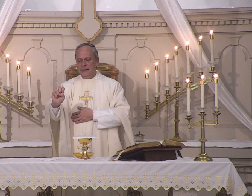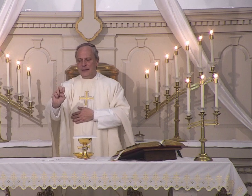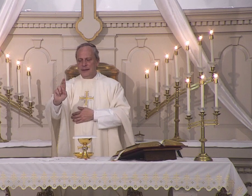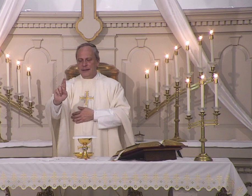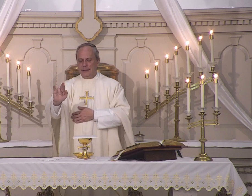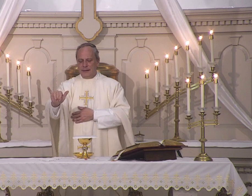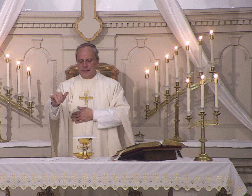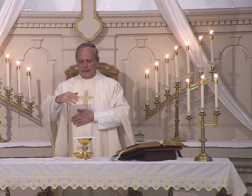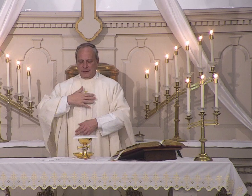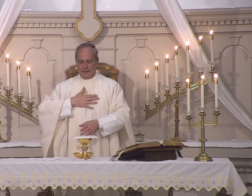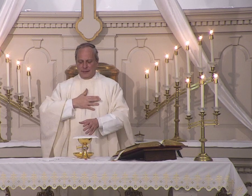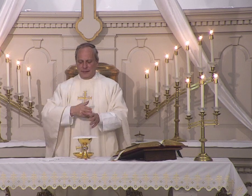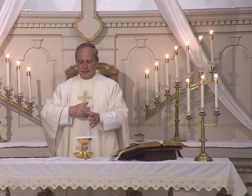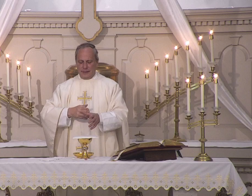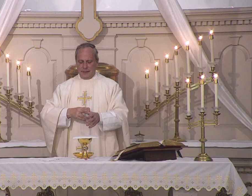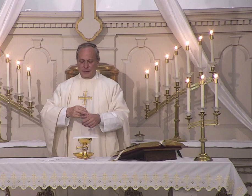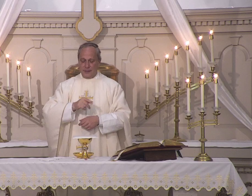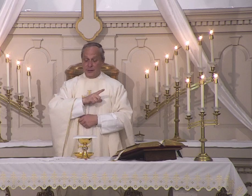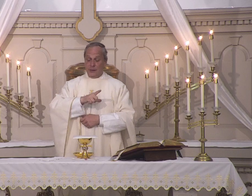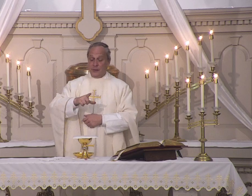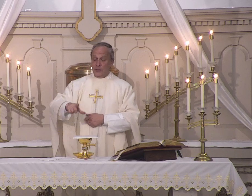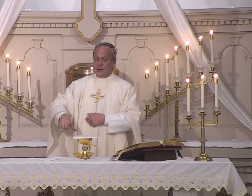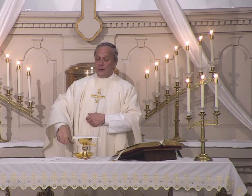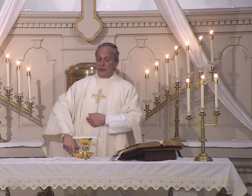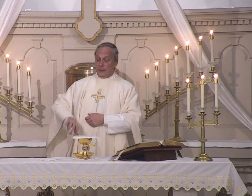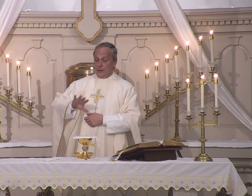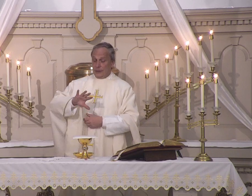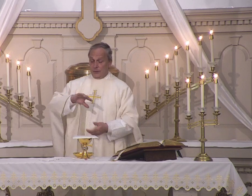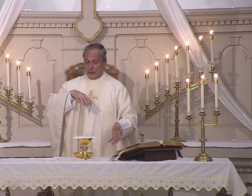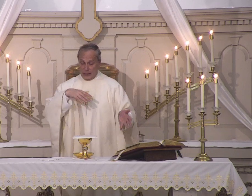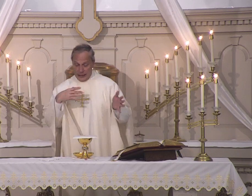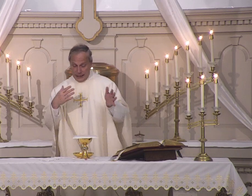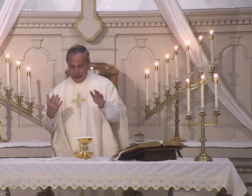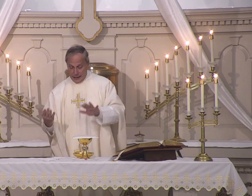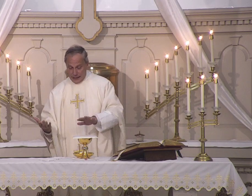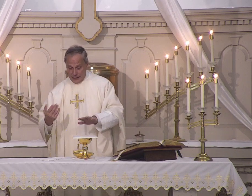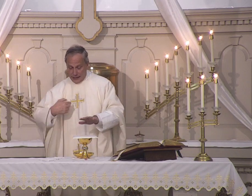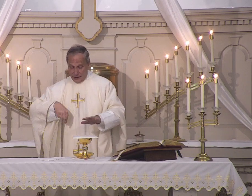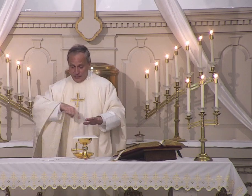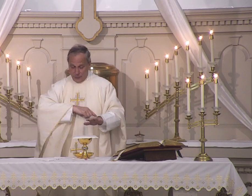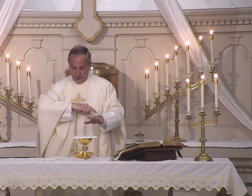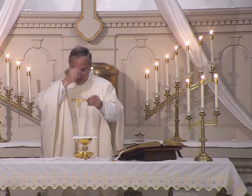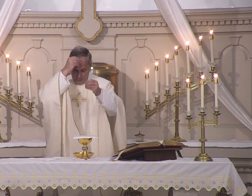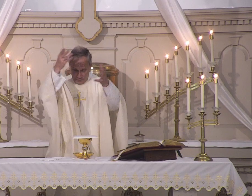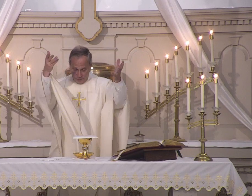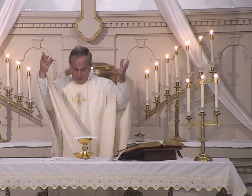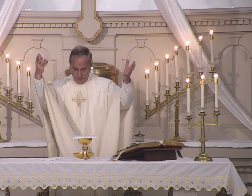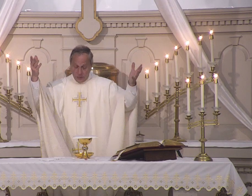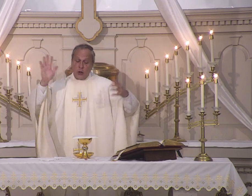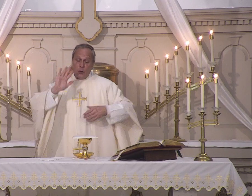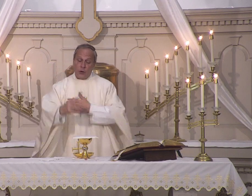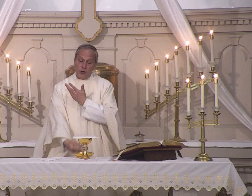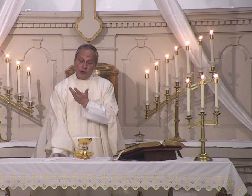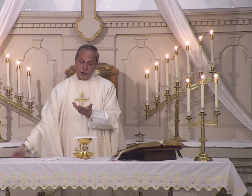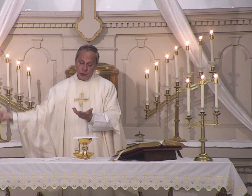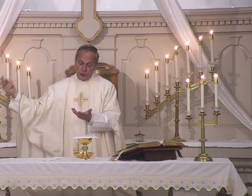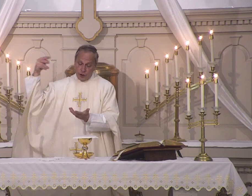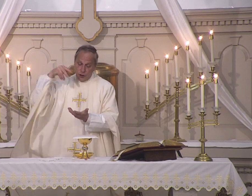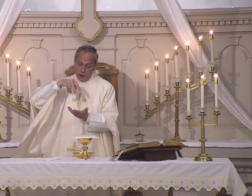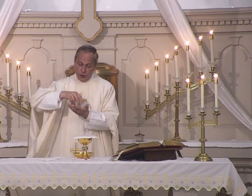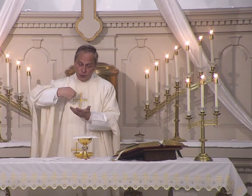The mystery of faith. We proclaim your death, O Lord, and profess